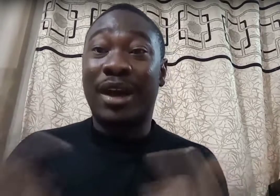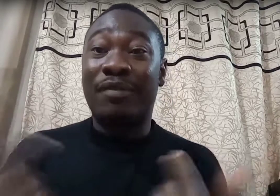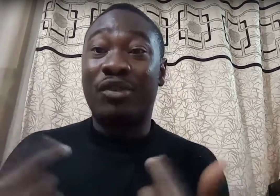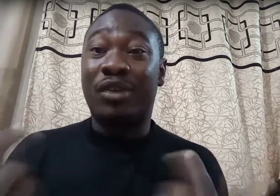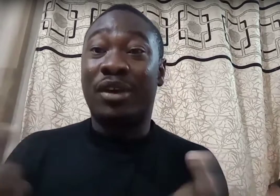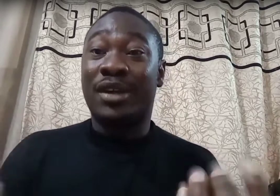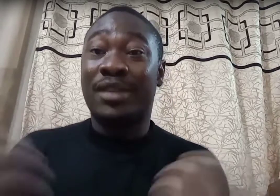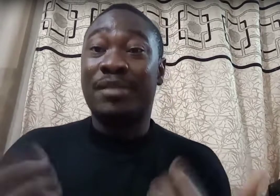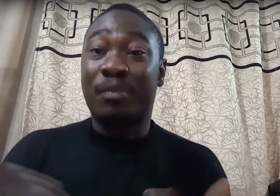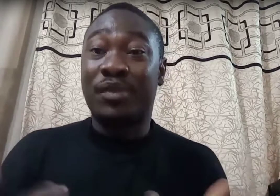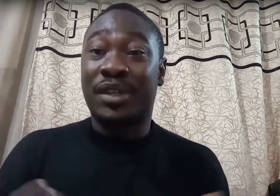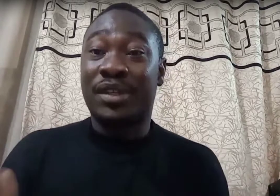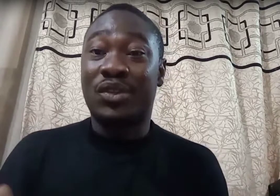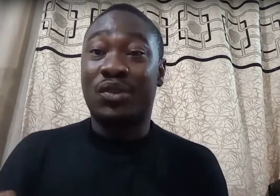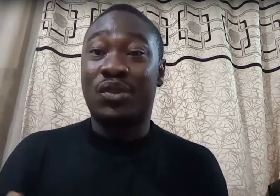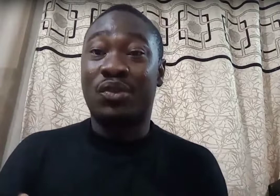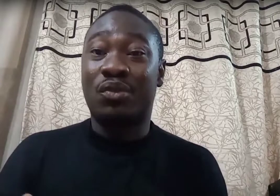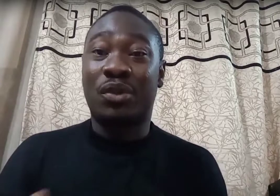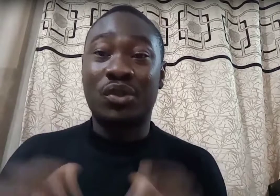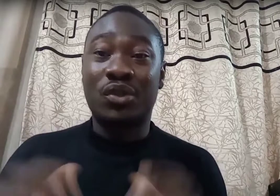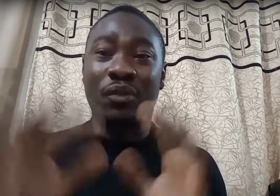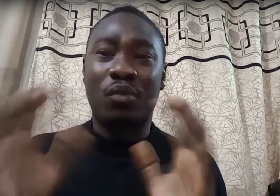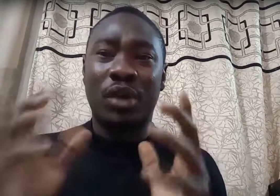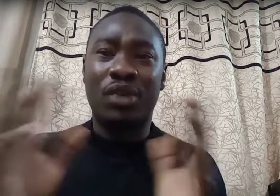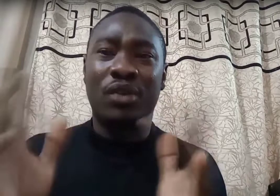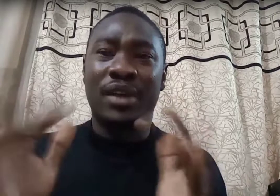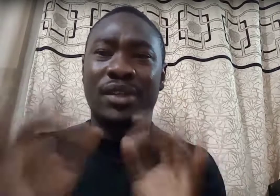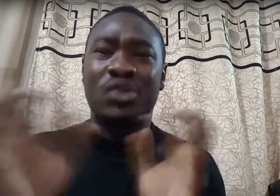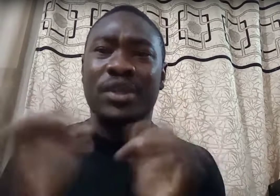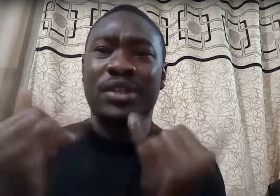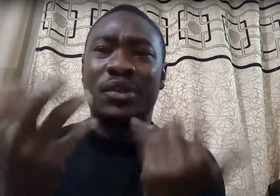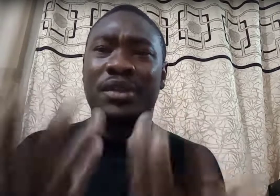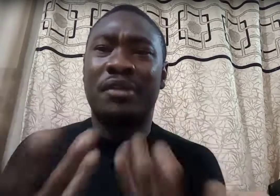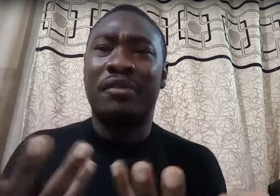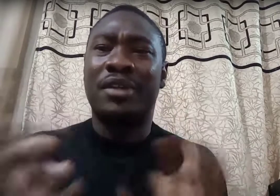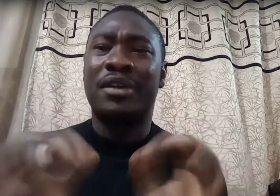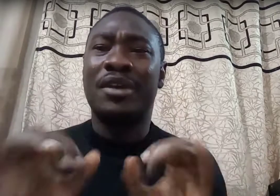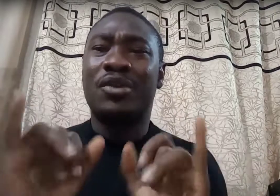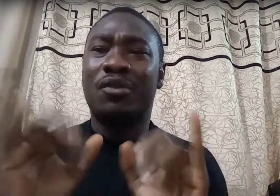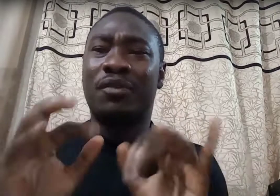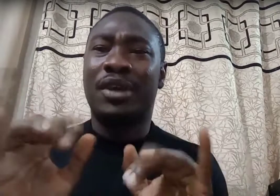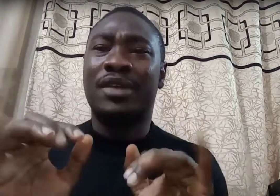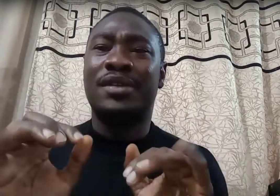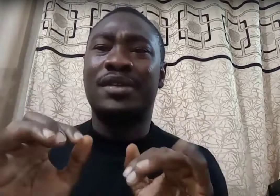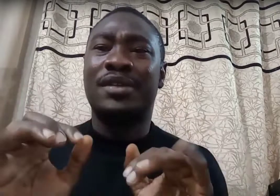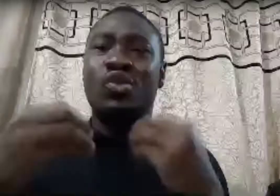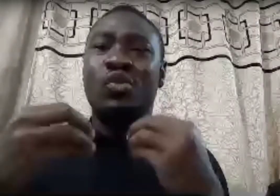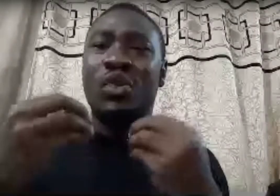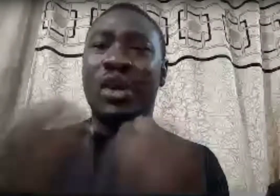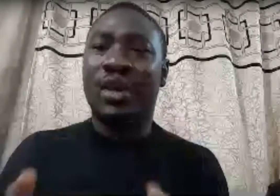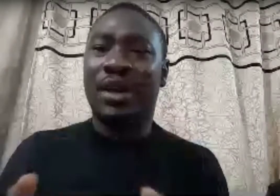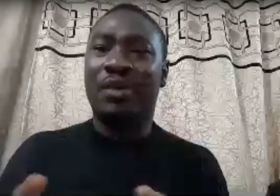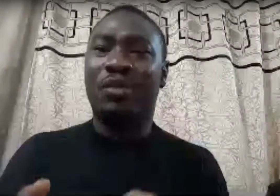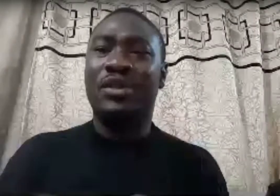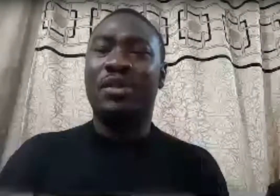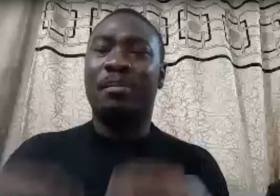you are accentuating yourself and your fingers. You just want to learn the language, the passion. Please, we want you to have that